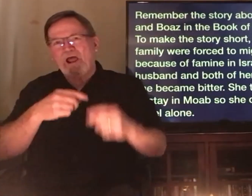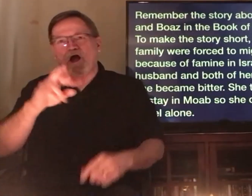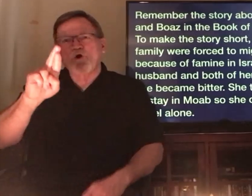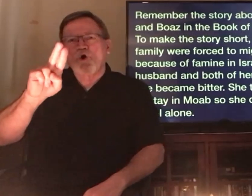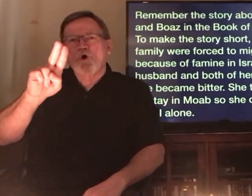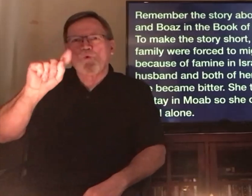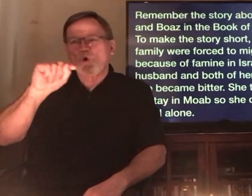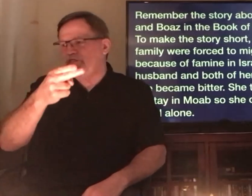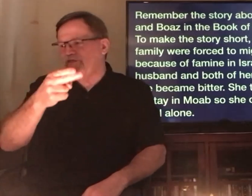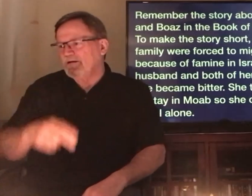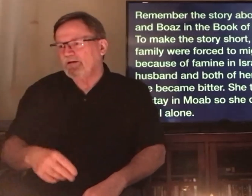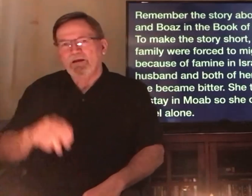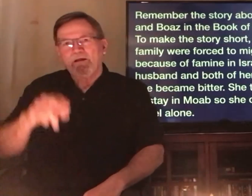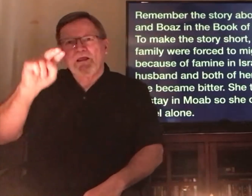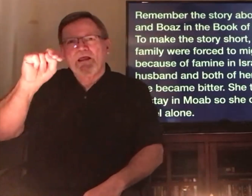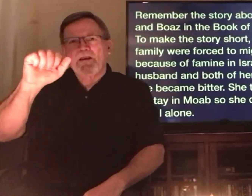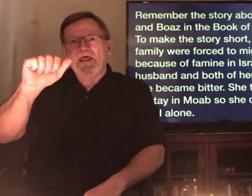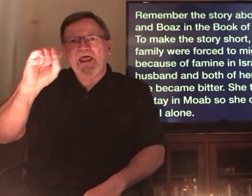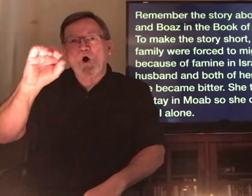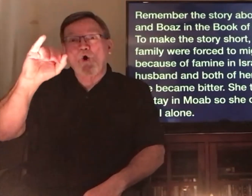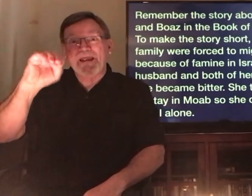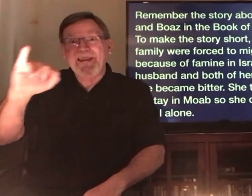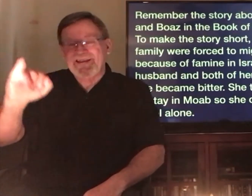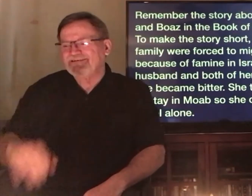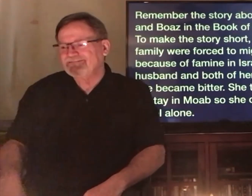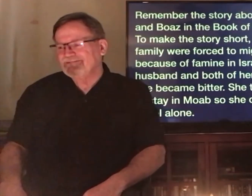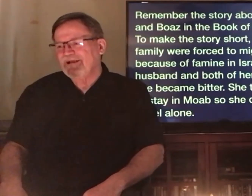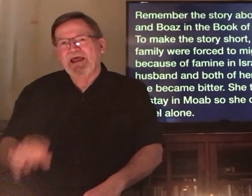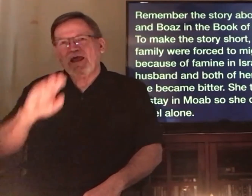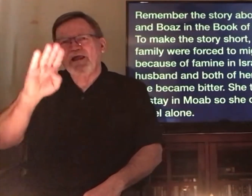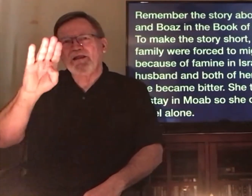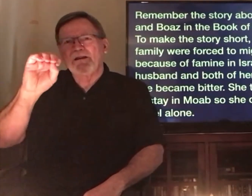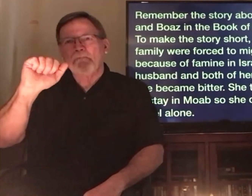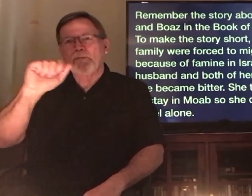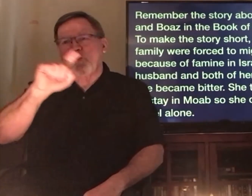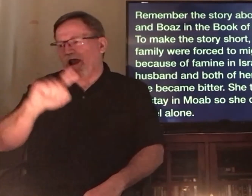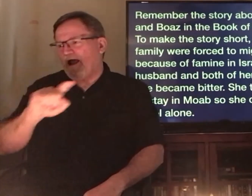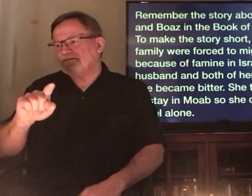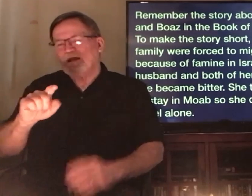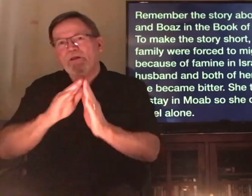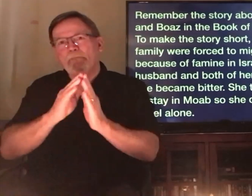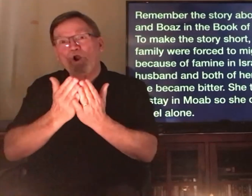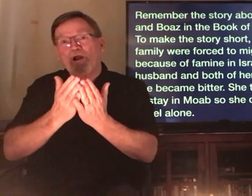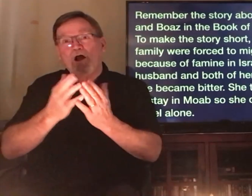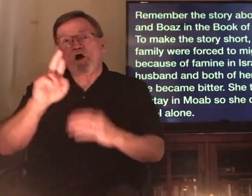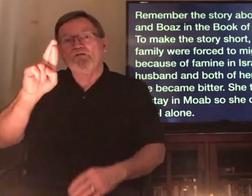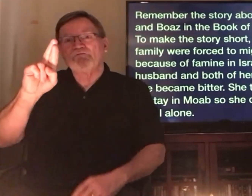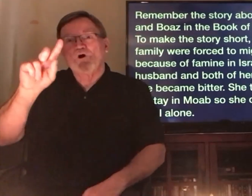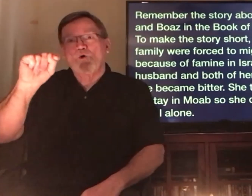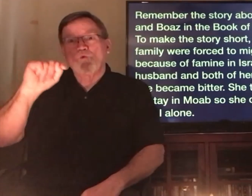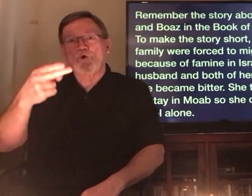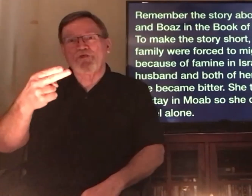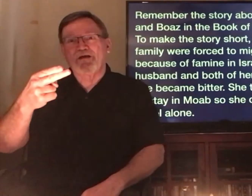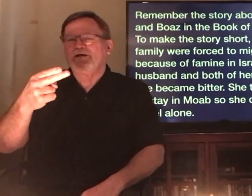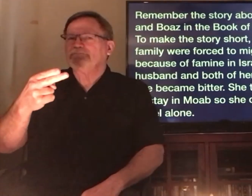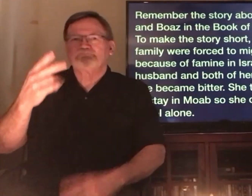in the Bible say there are no longer any Jews or Gentiles in the spiritual